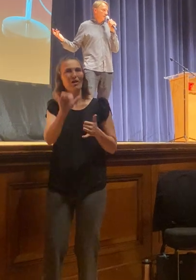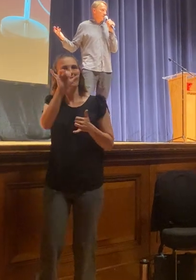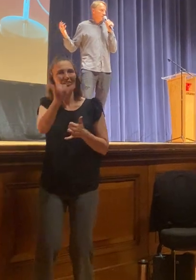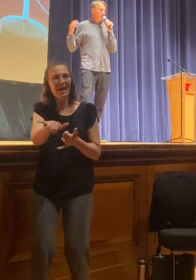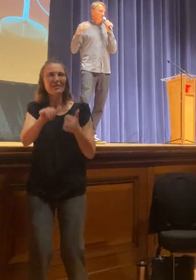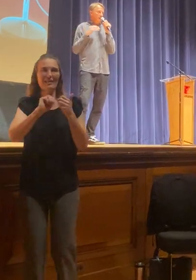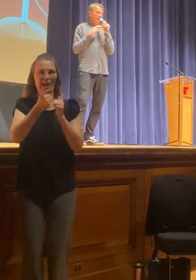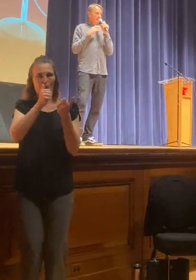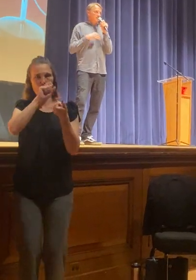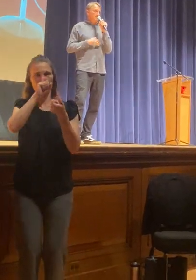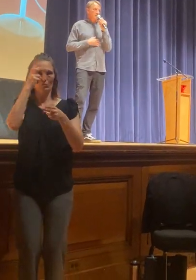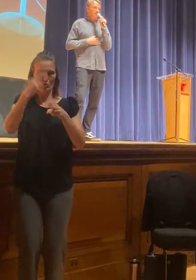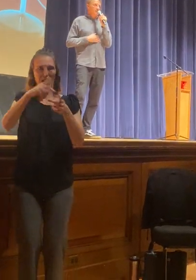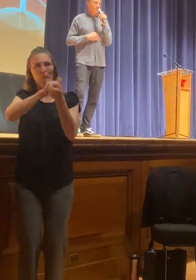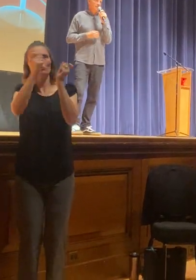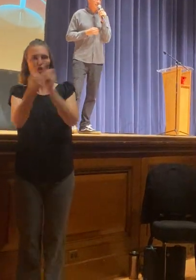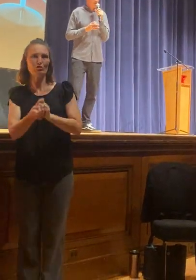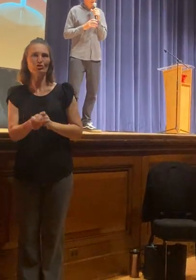Woo!